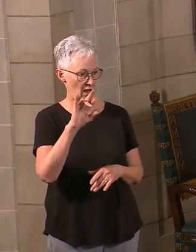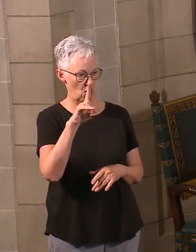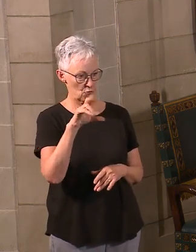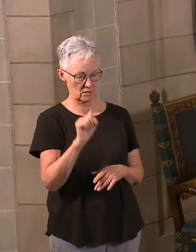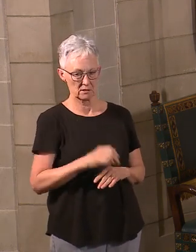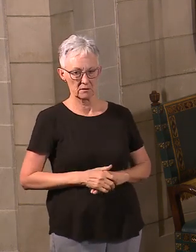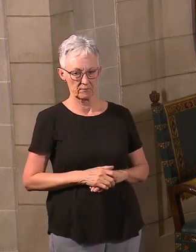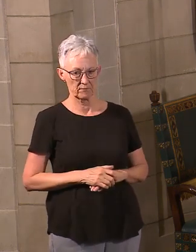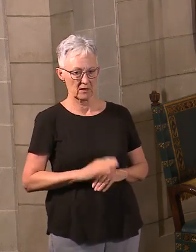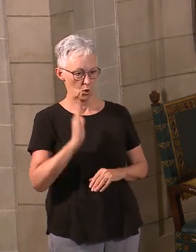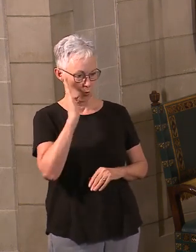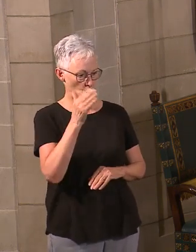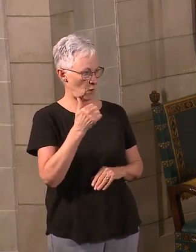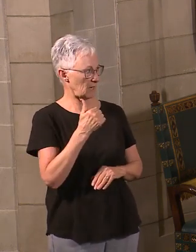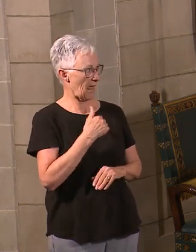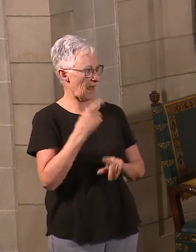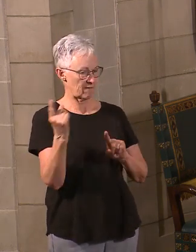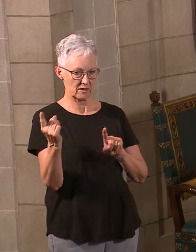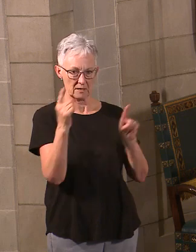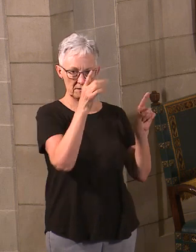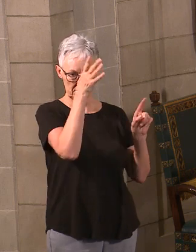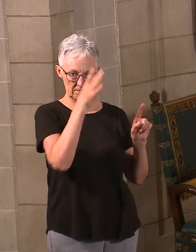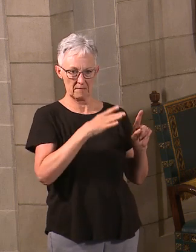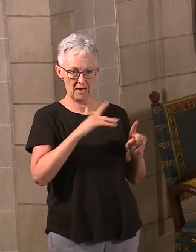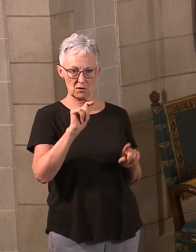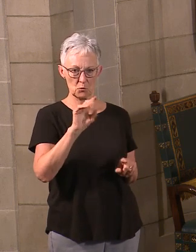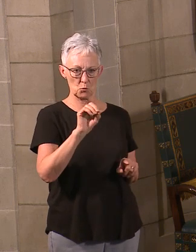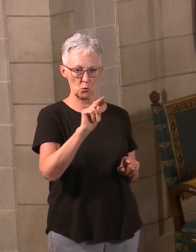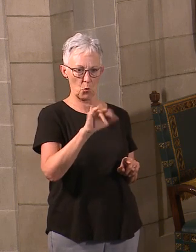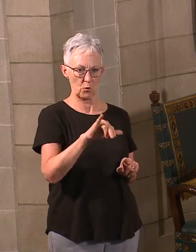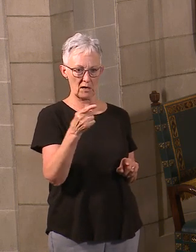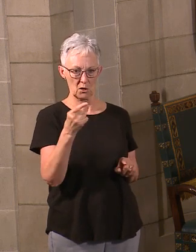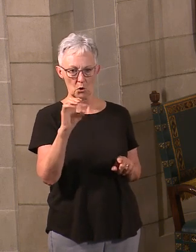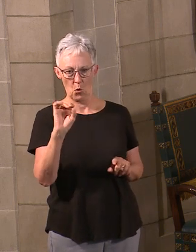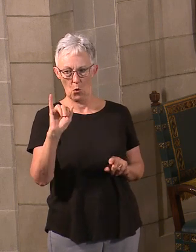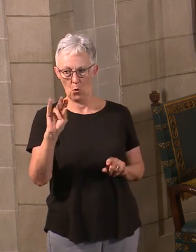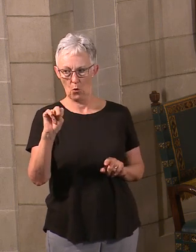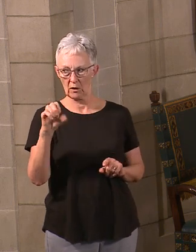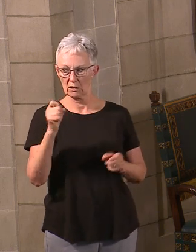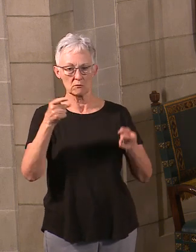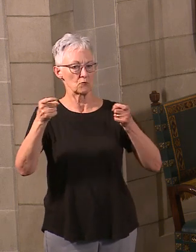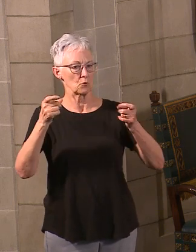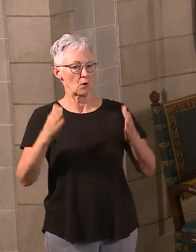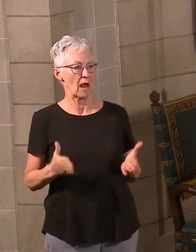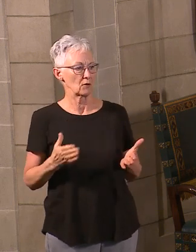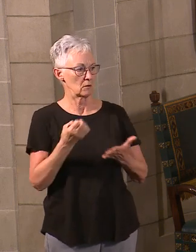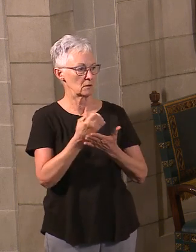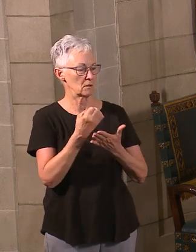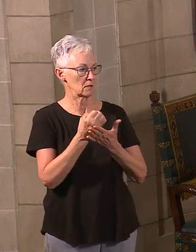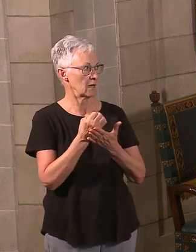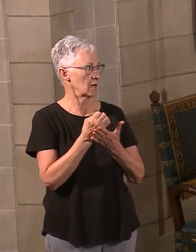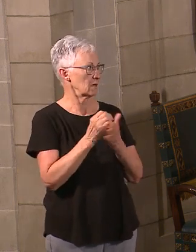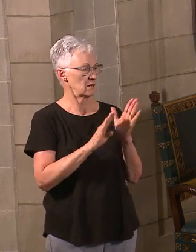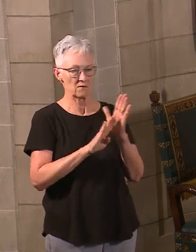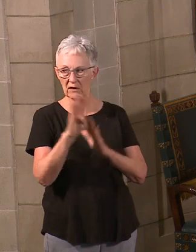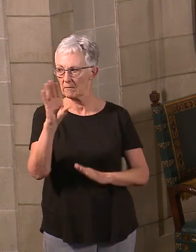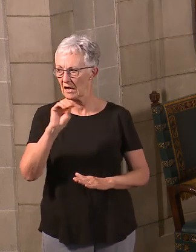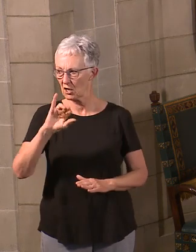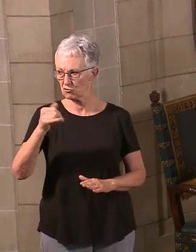one of which will be Tony Goins, who is the Director of Economic Development for the state of Nebraska, and Dr. James Lawler, I believe, is also. Is that